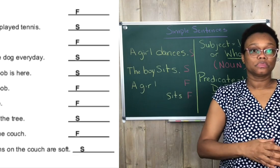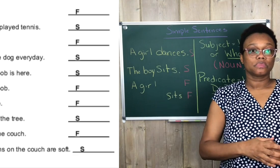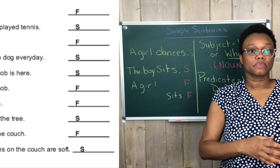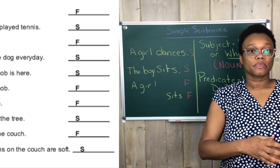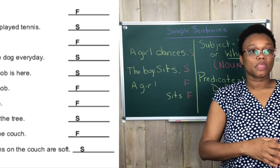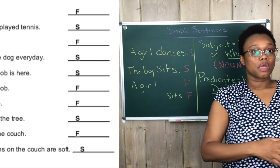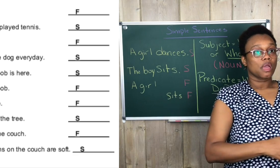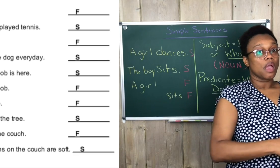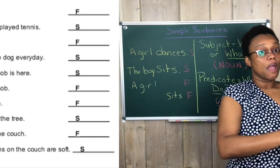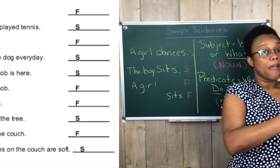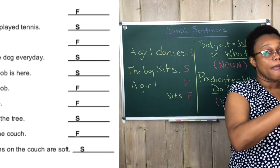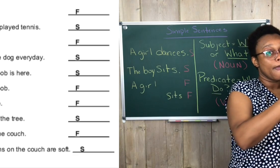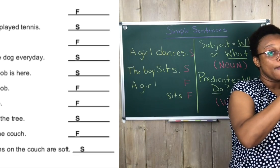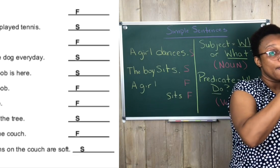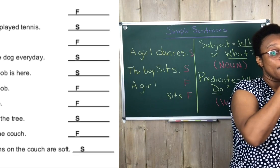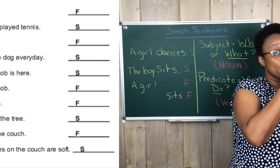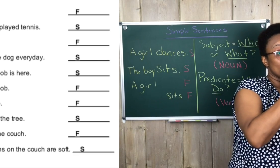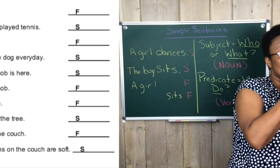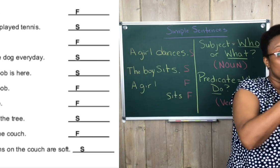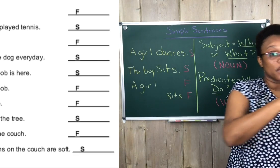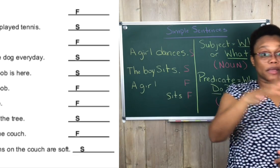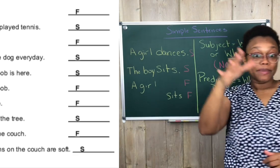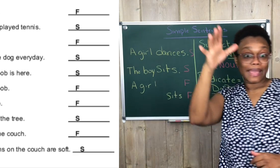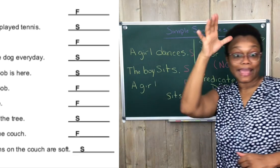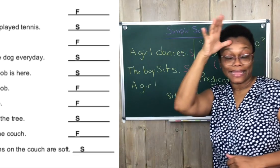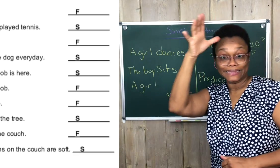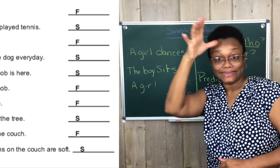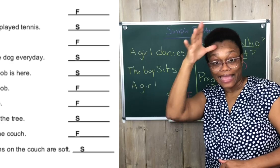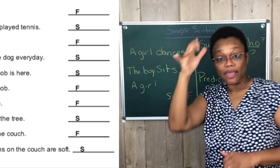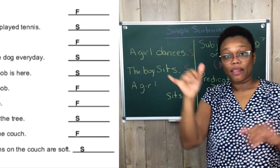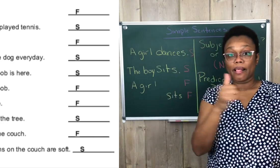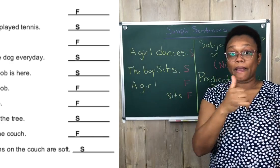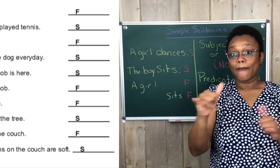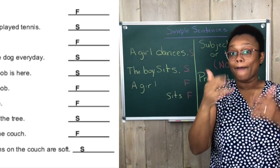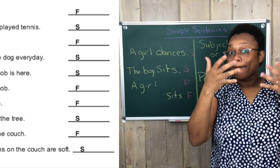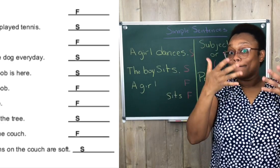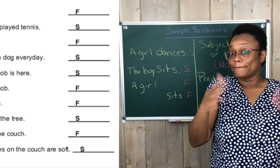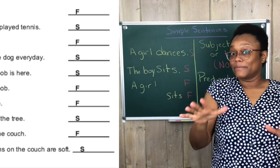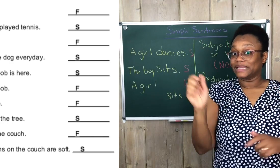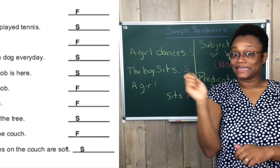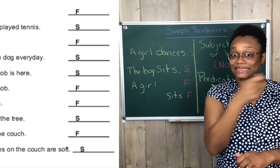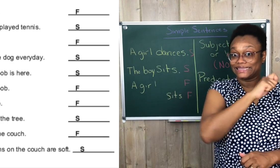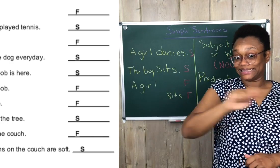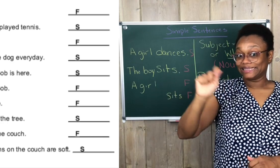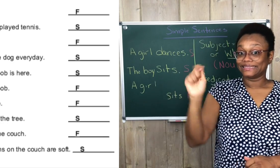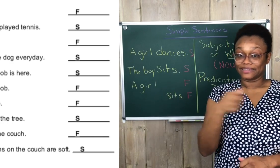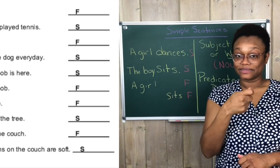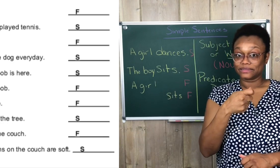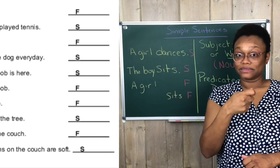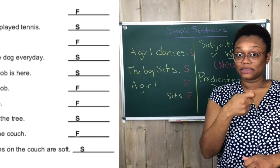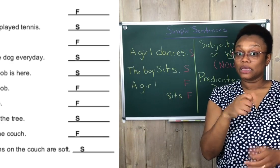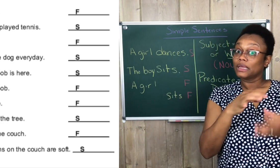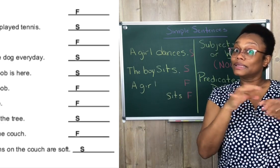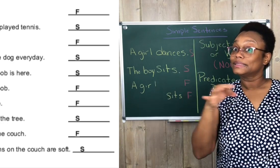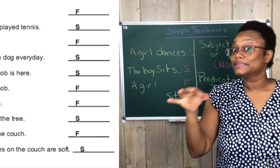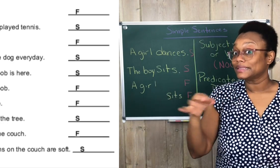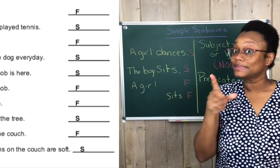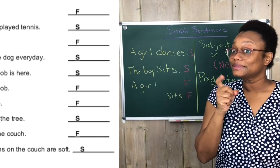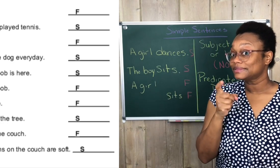Number 2, Mom and Dad played tennis. Is that